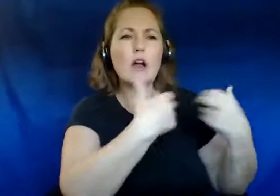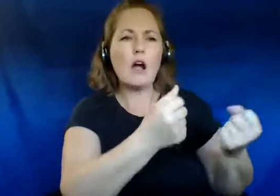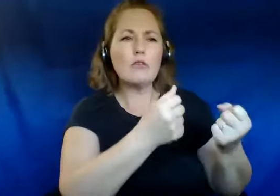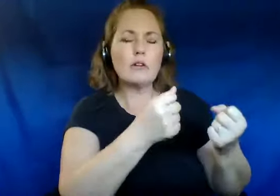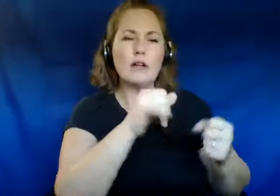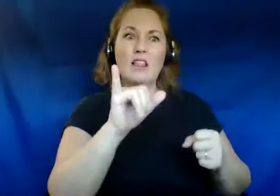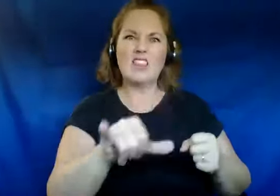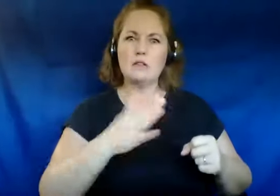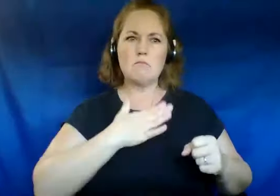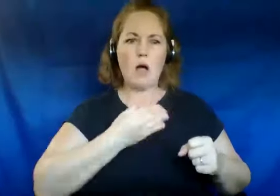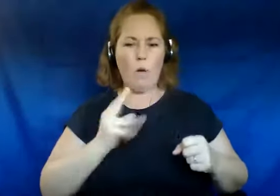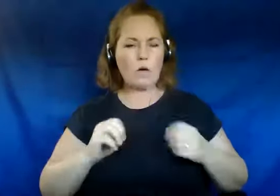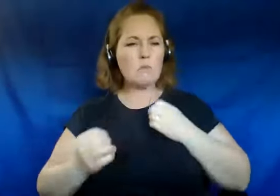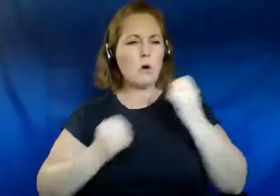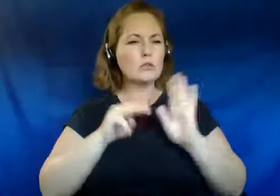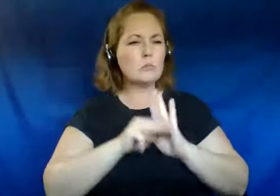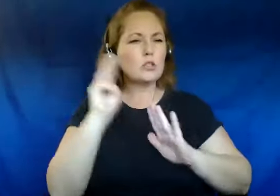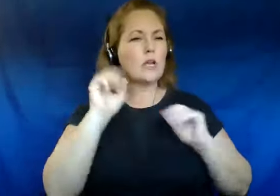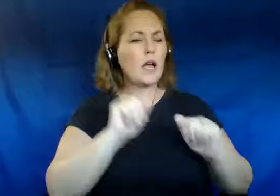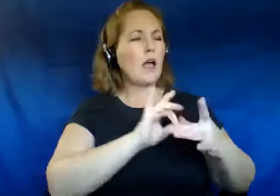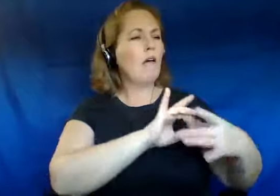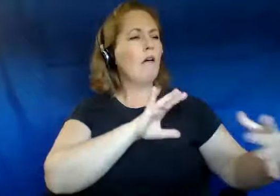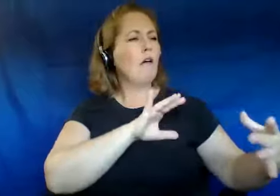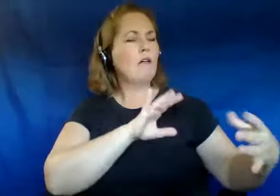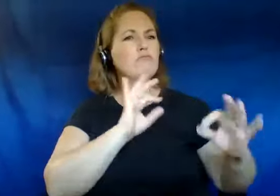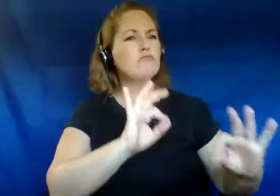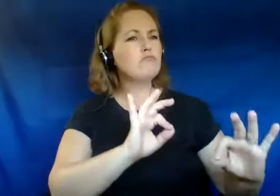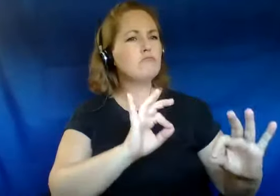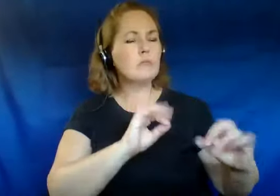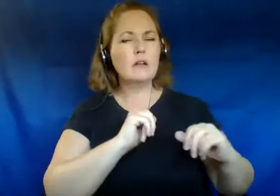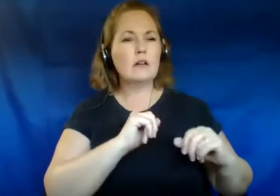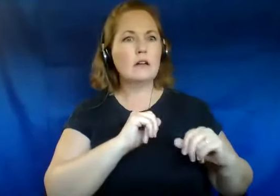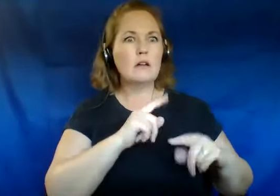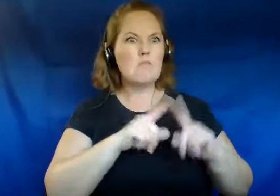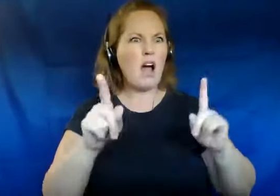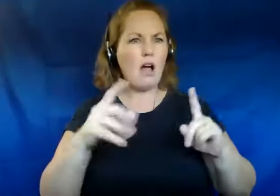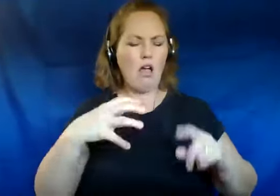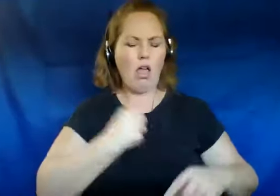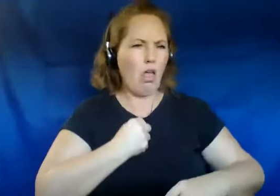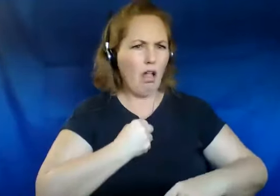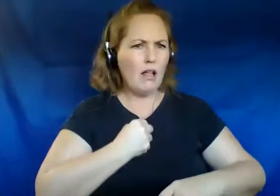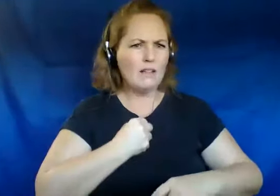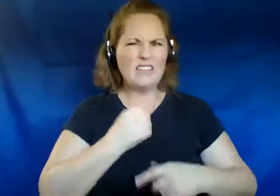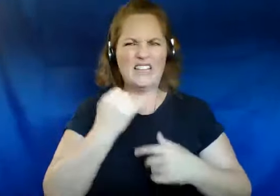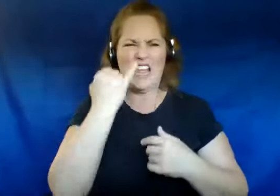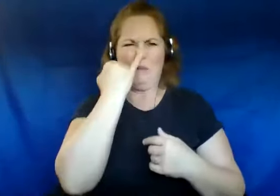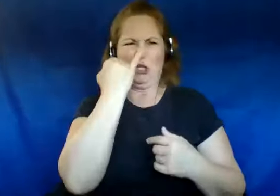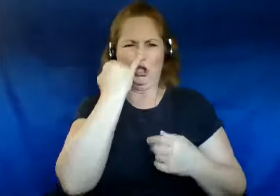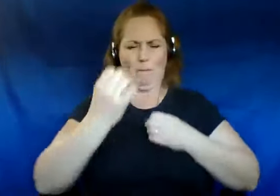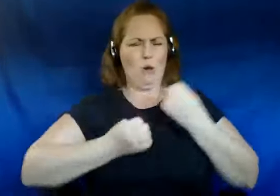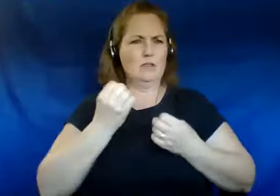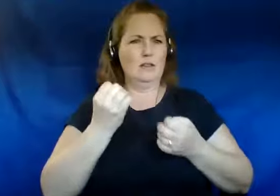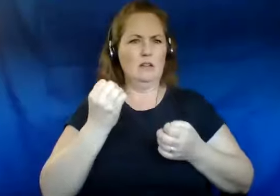about, how we get grabbed by that immaturity and think it's about us. And I